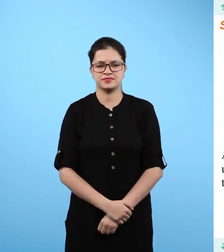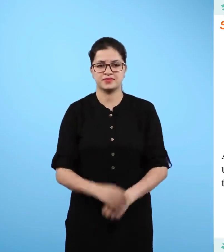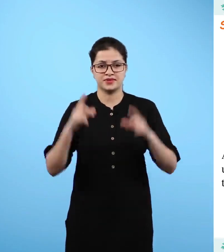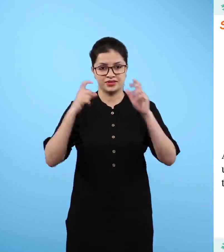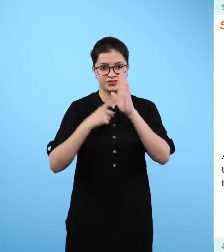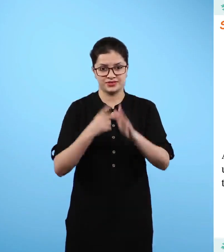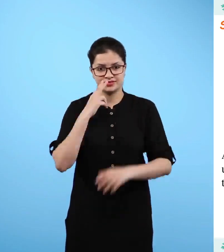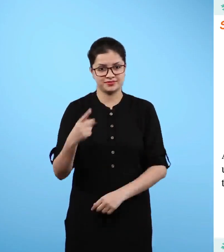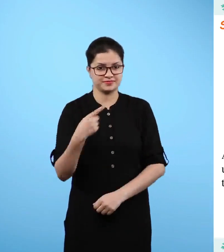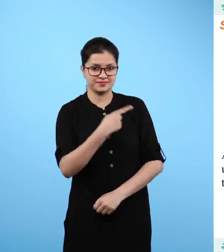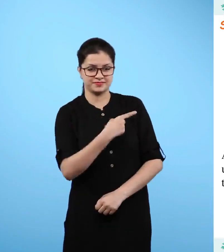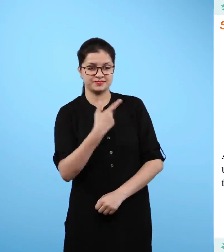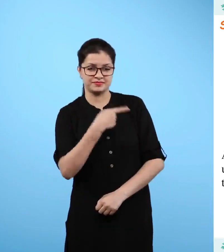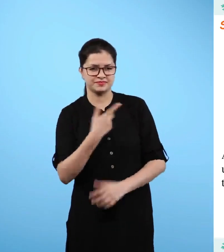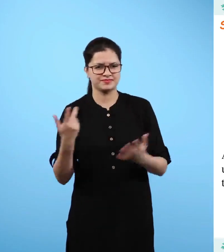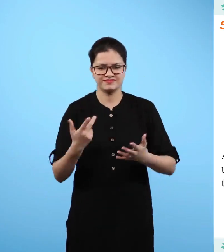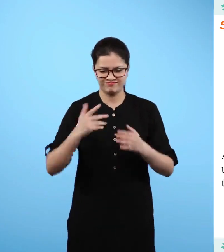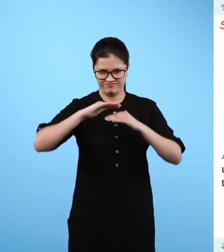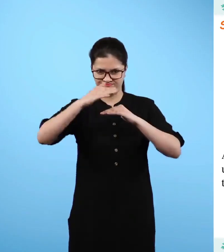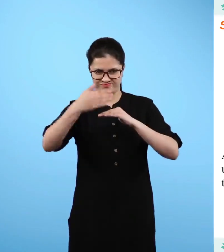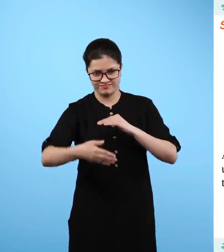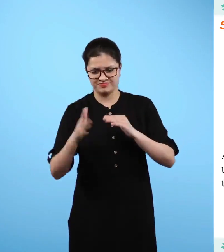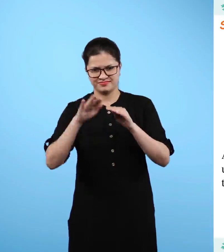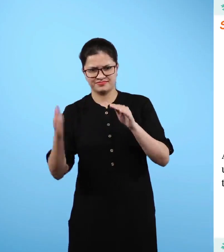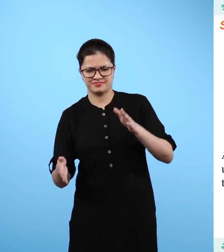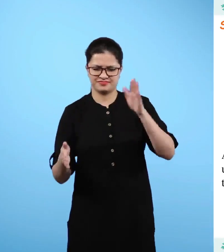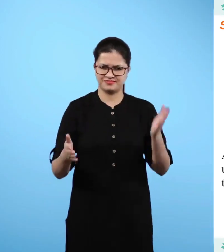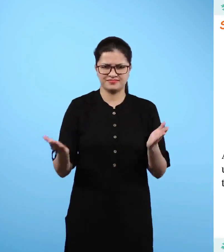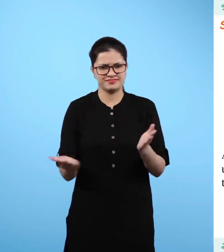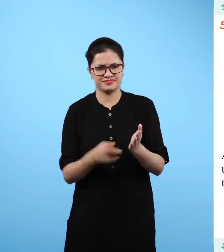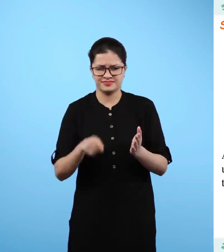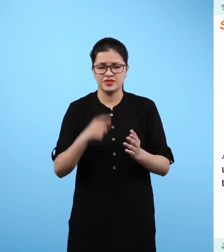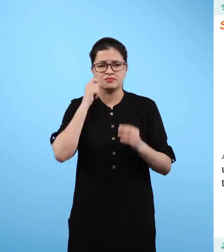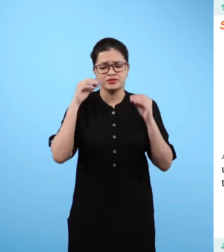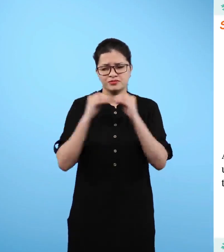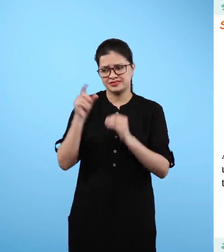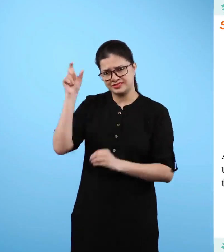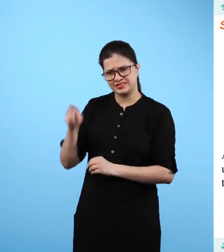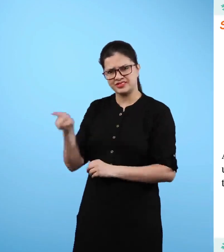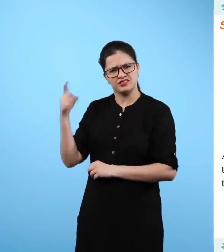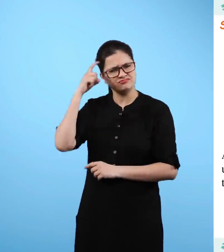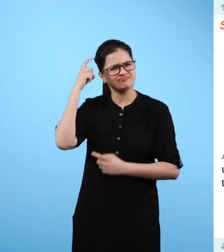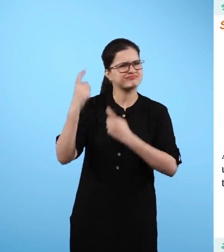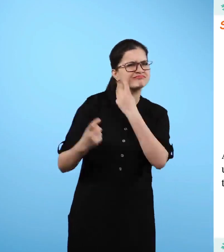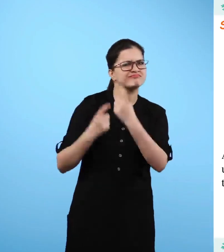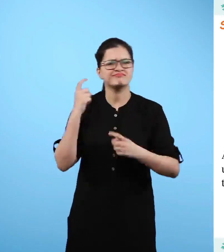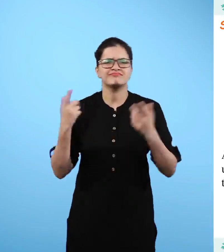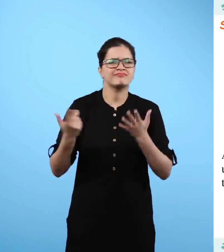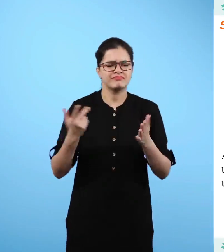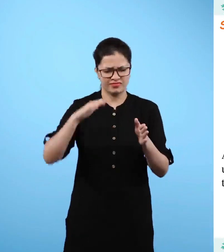To the right side of the page on the top, we have a picture of Buddha thinking and asking himself, how many